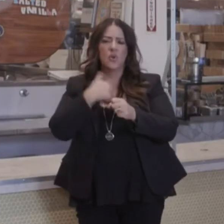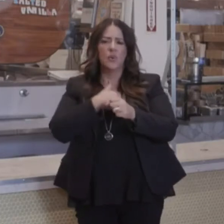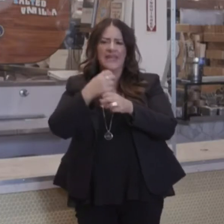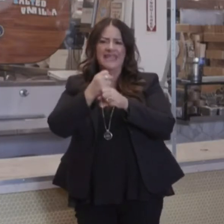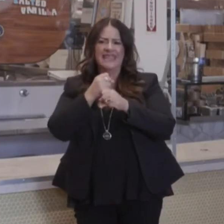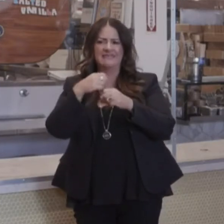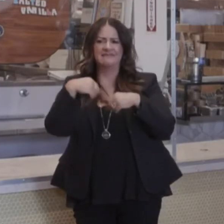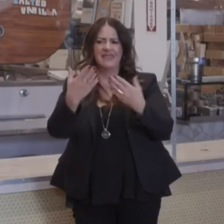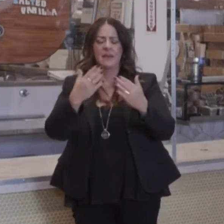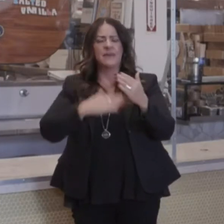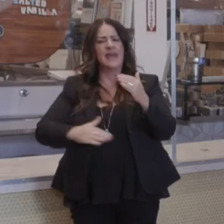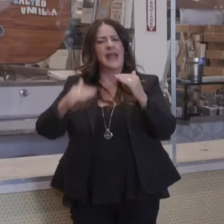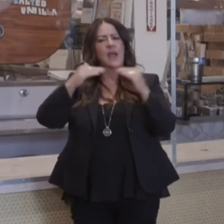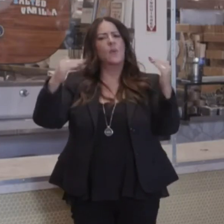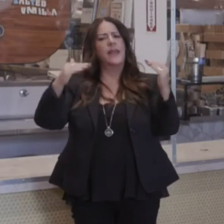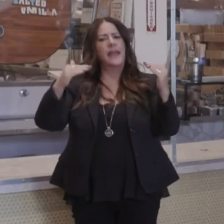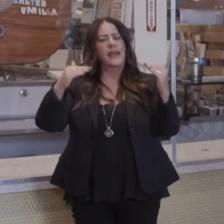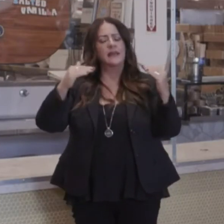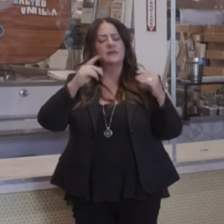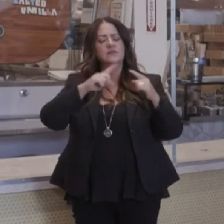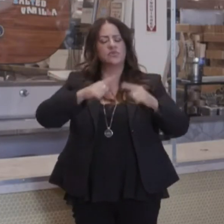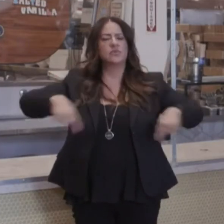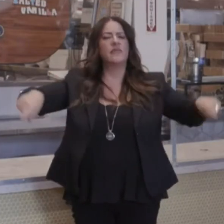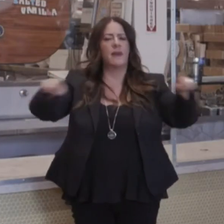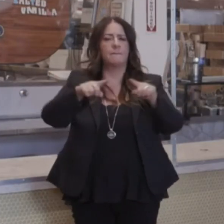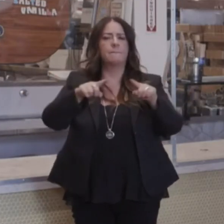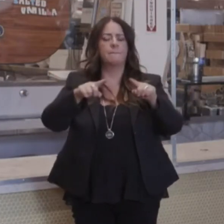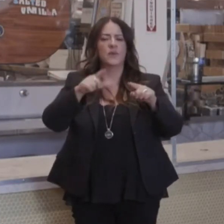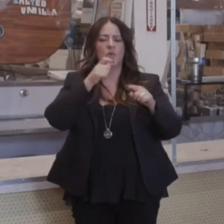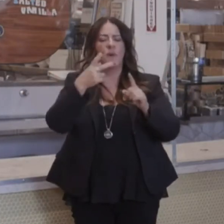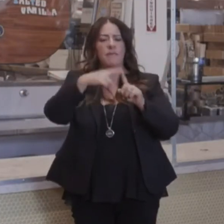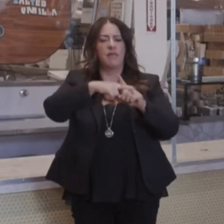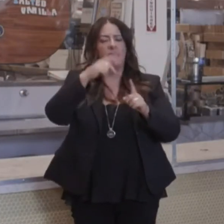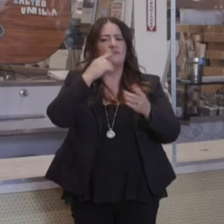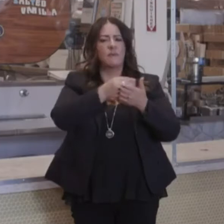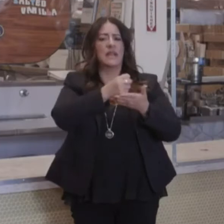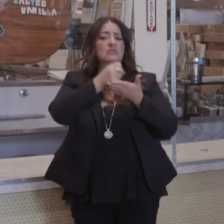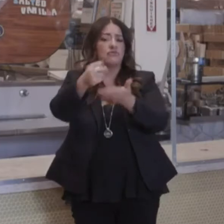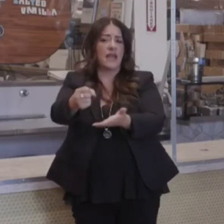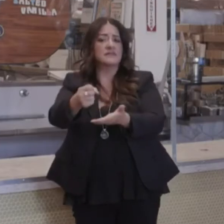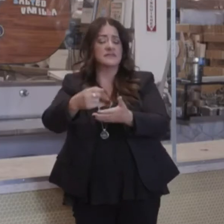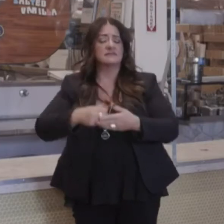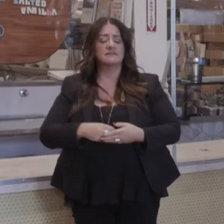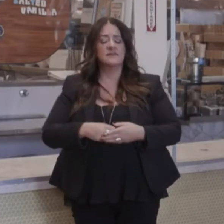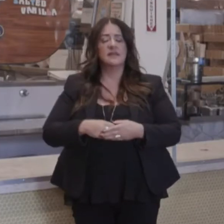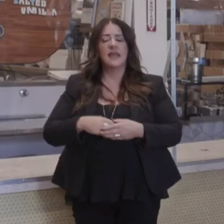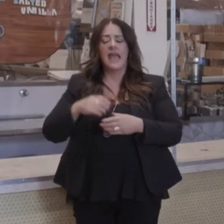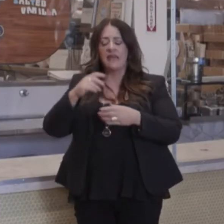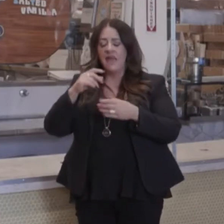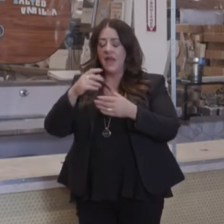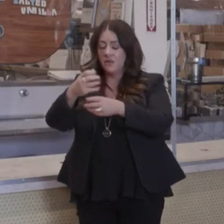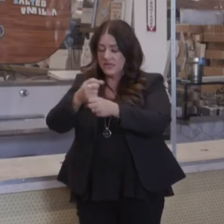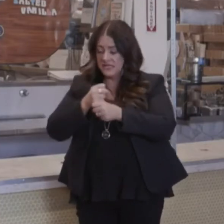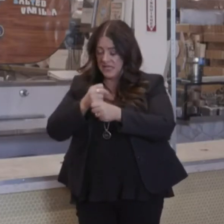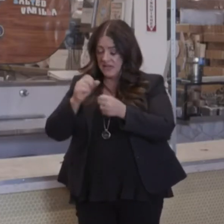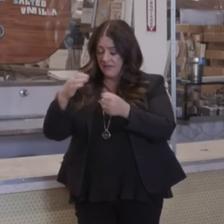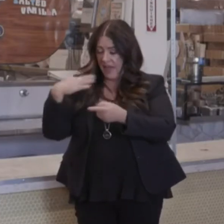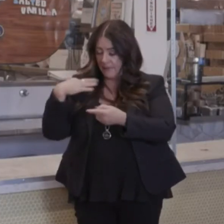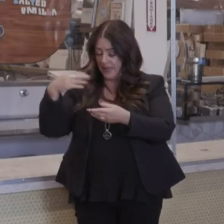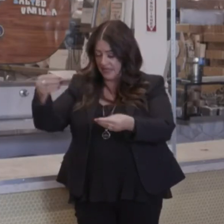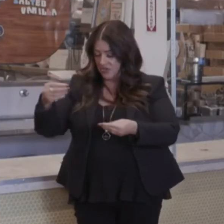that equity principle and being able to prove, not just assert that on the basis of those first rounds of grants and applications.